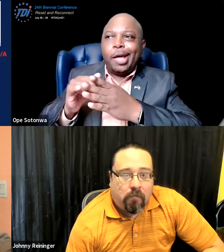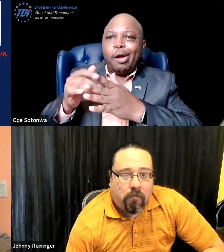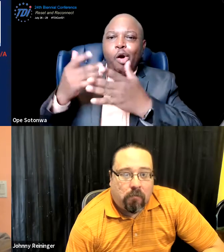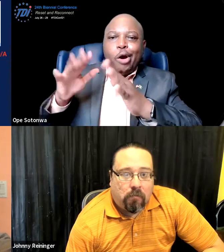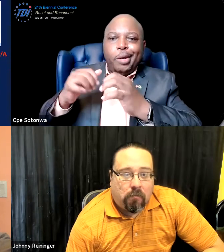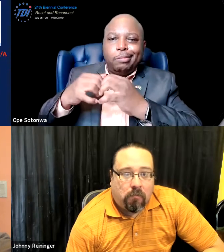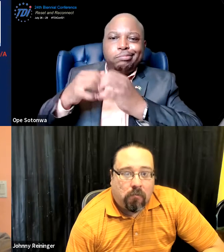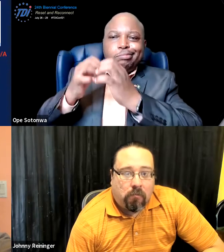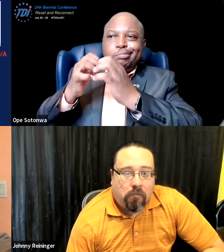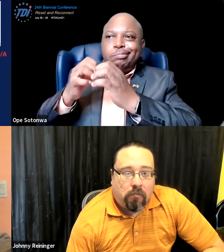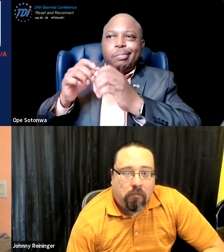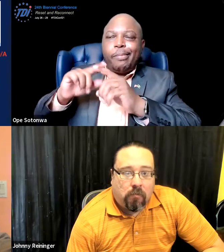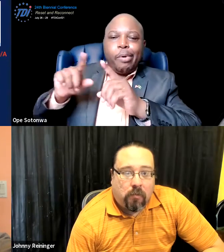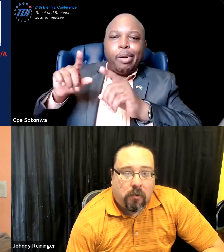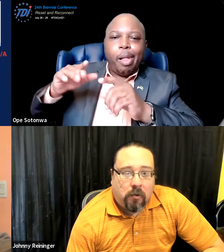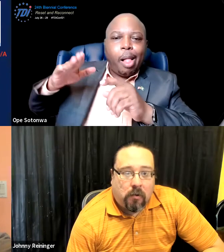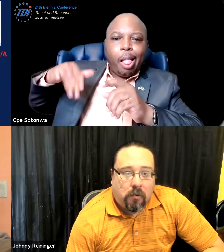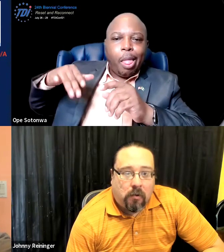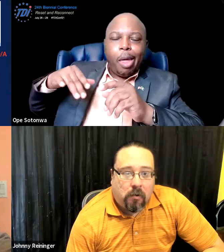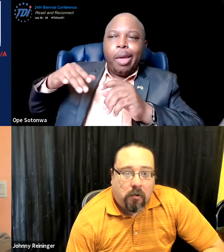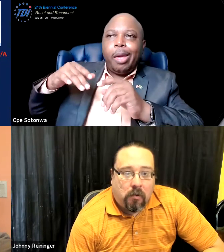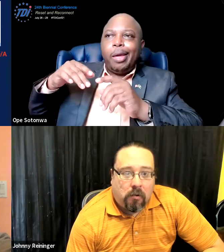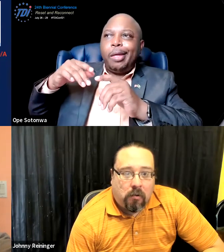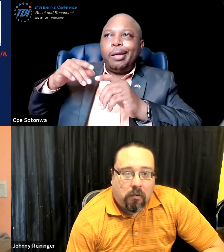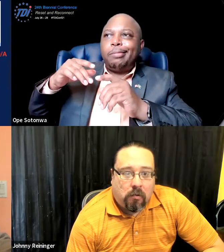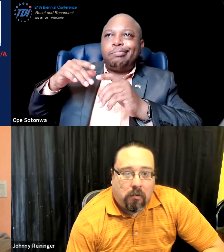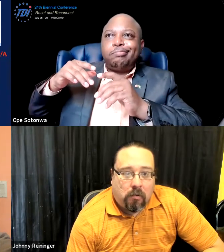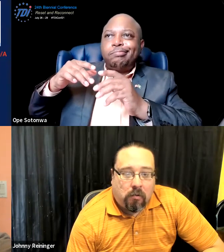and new technology that has already been developed,